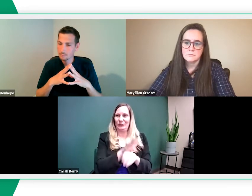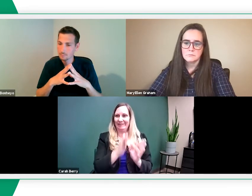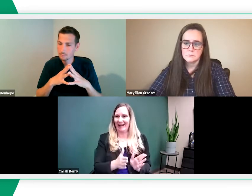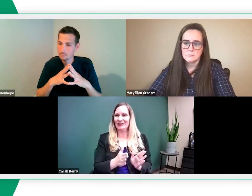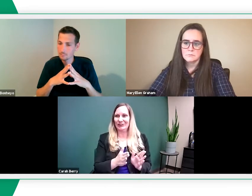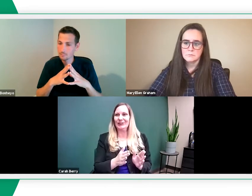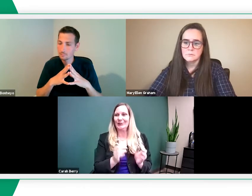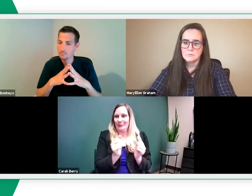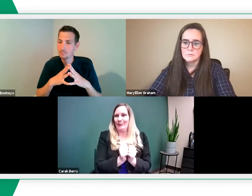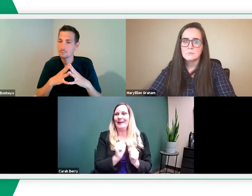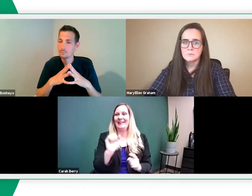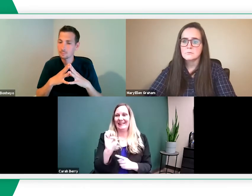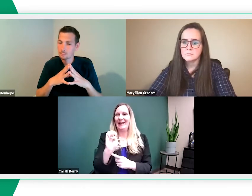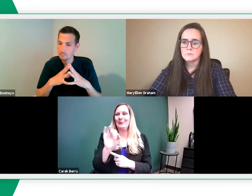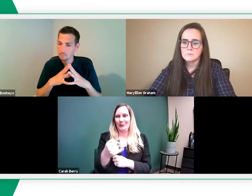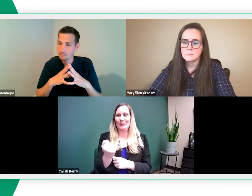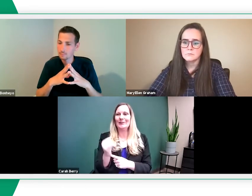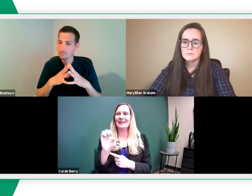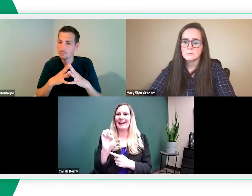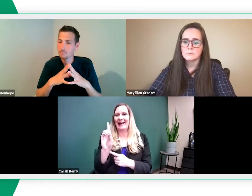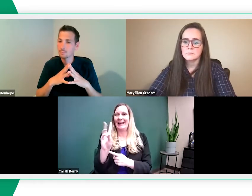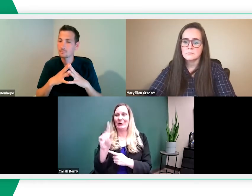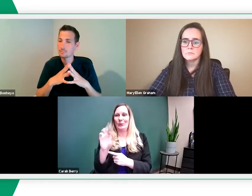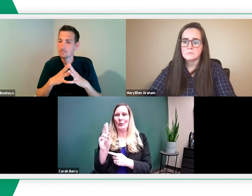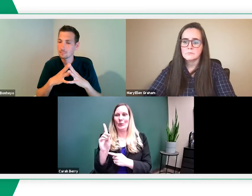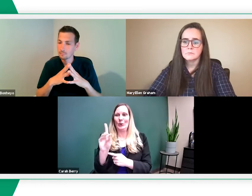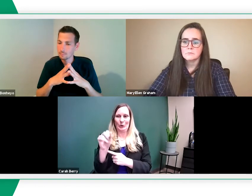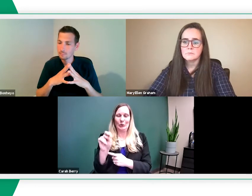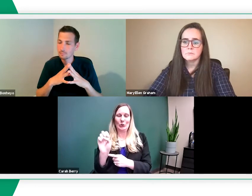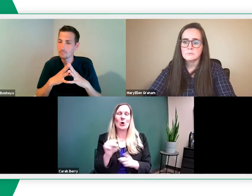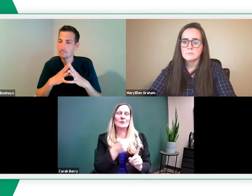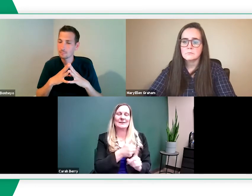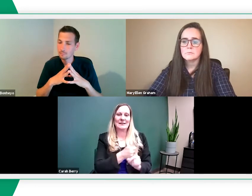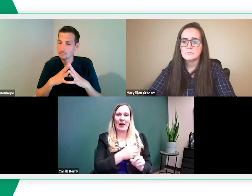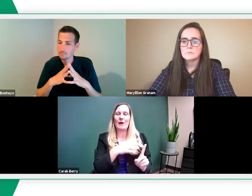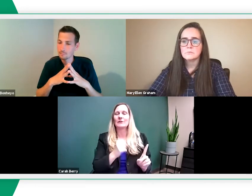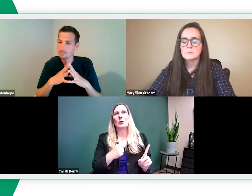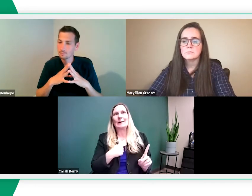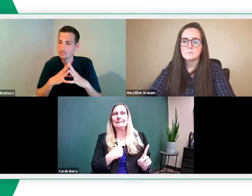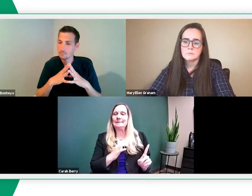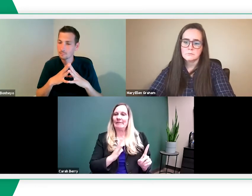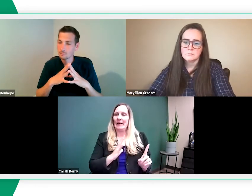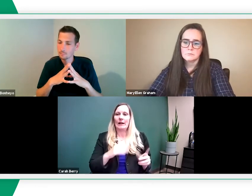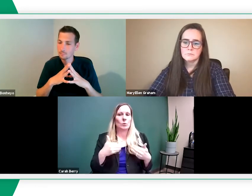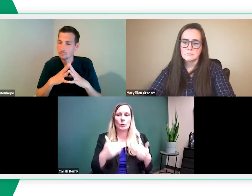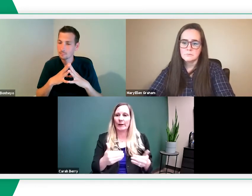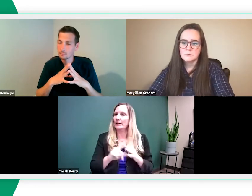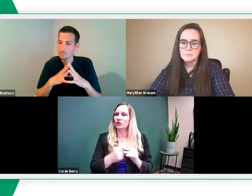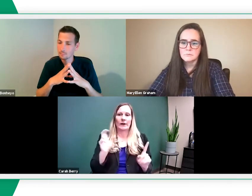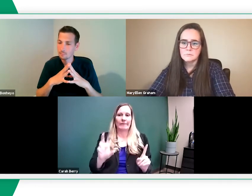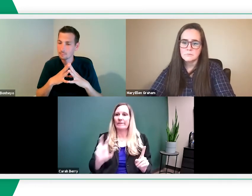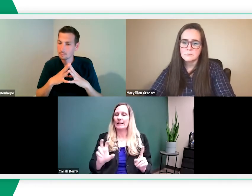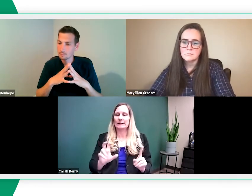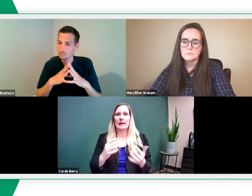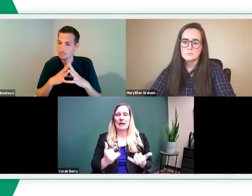So I kind of followed a financial advisor with Edward Jones when I graduated college, and they